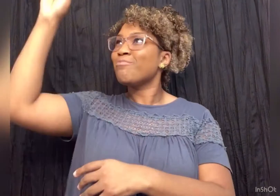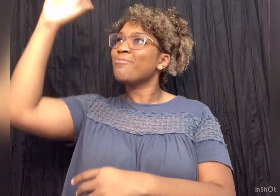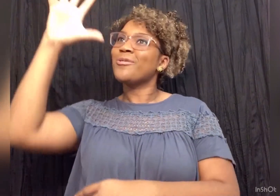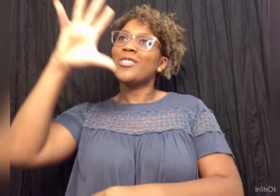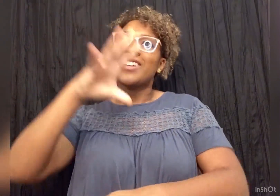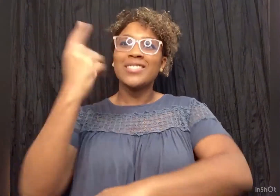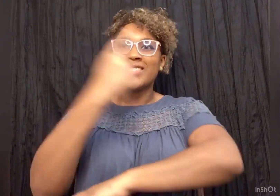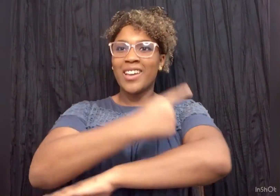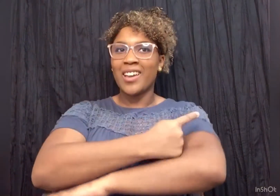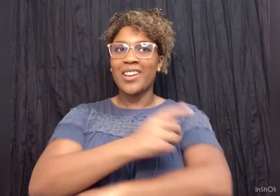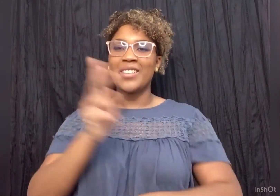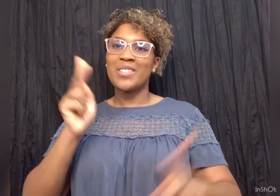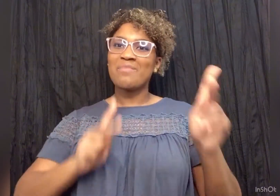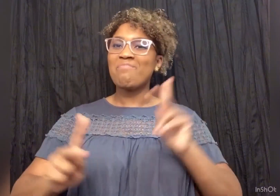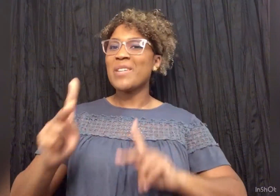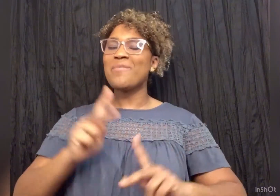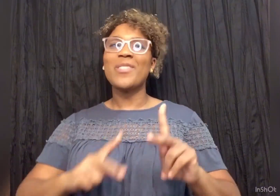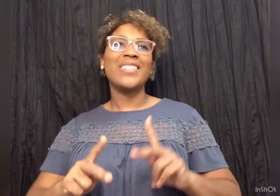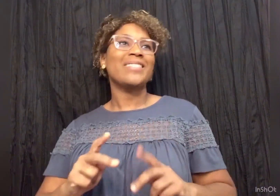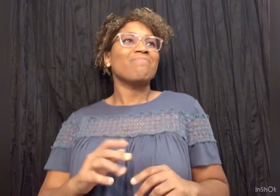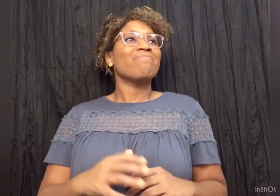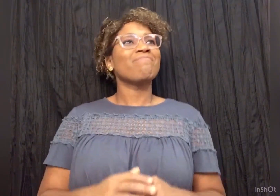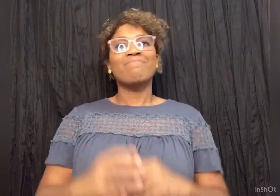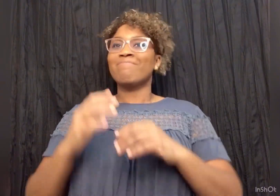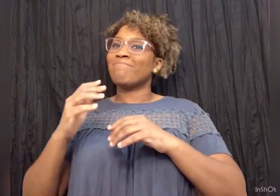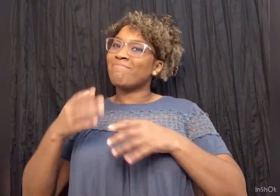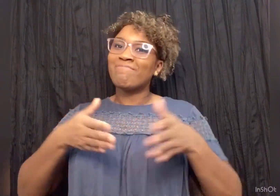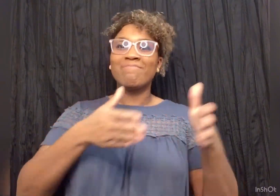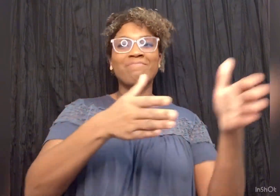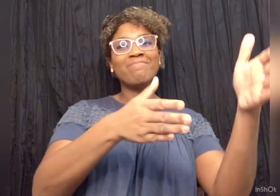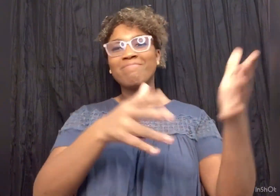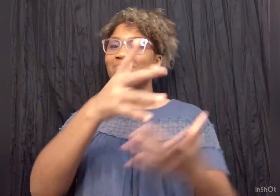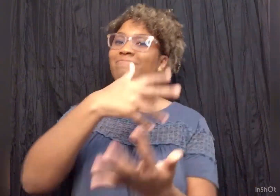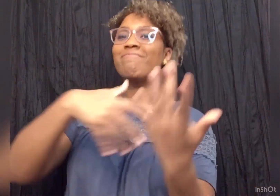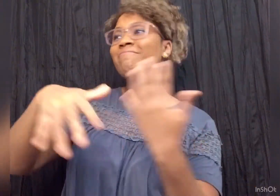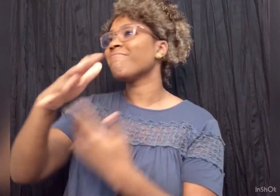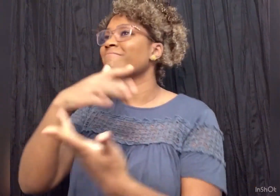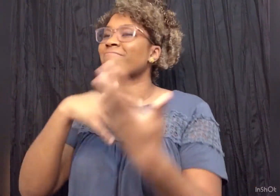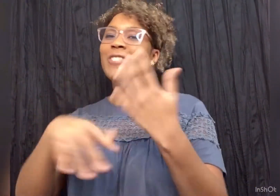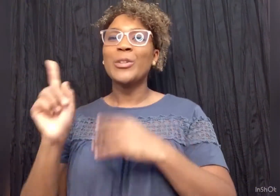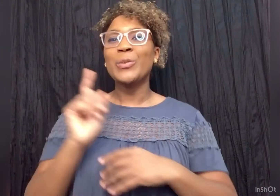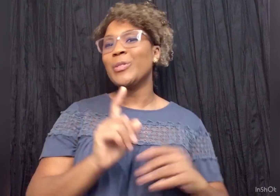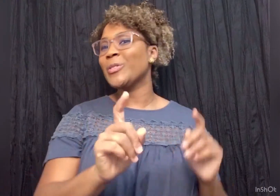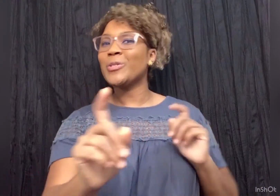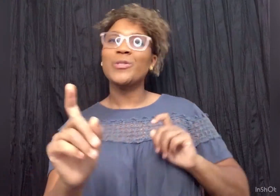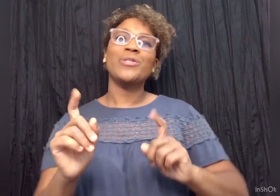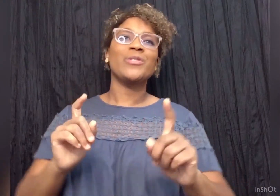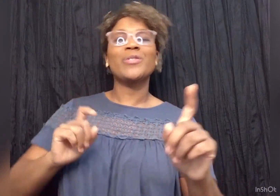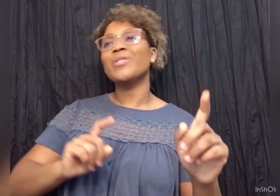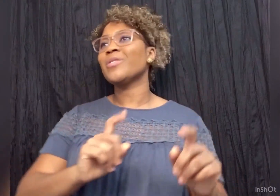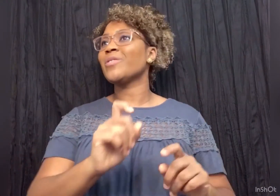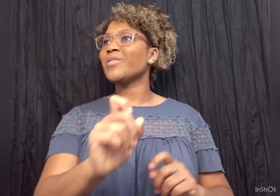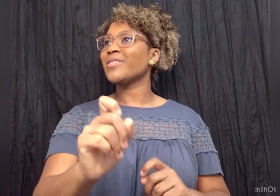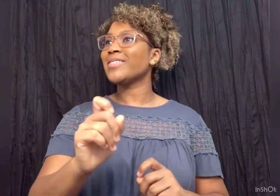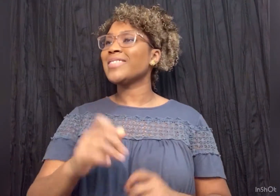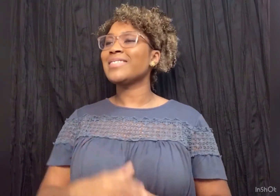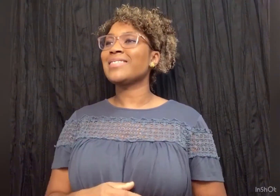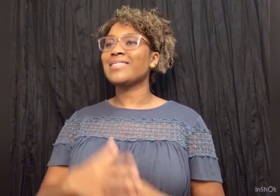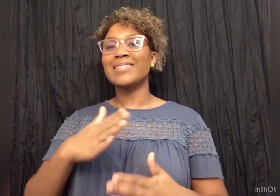seemingly carefree through the crowded streets. They exchanged cheerful greetings. Children played